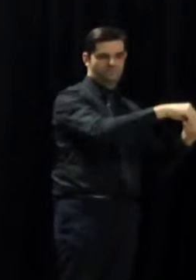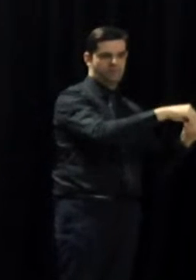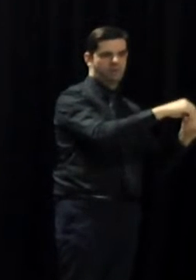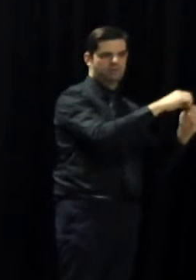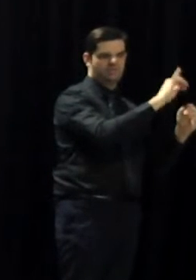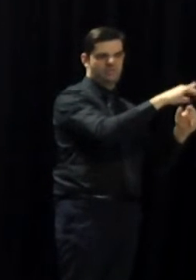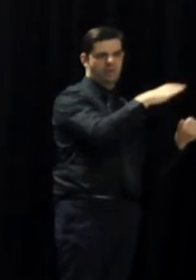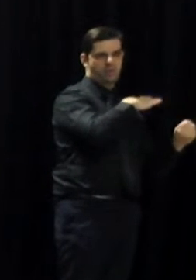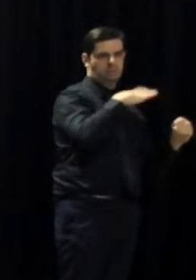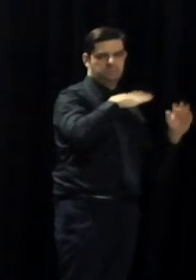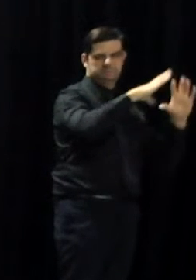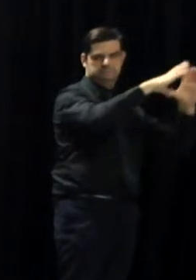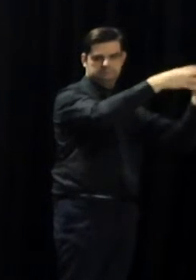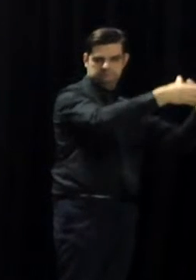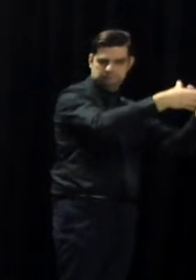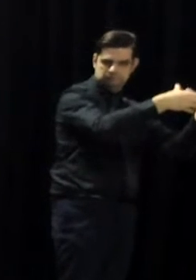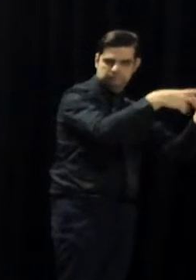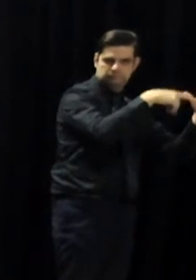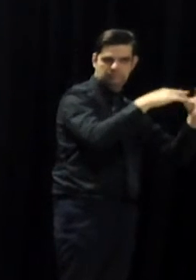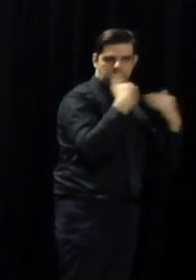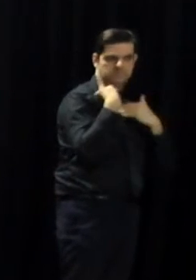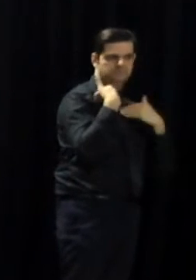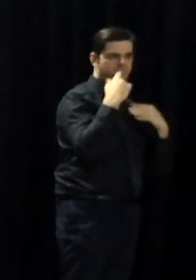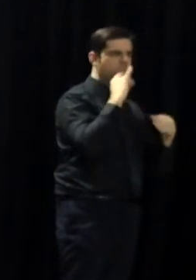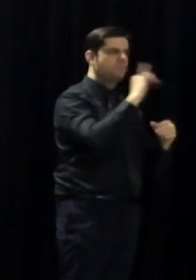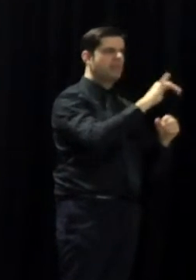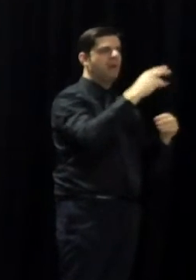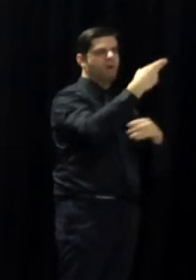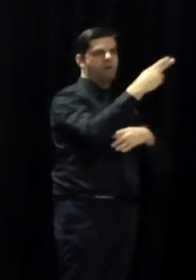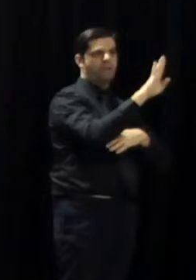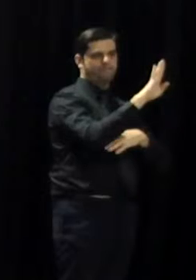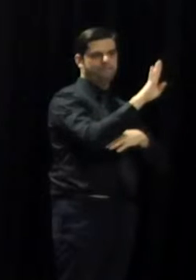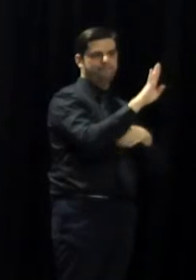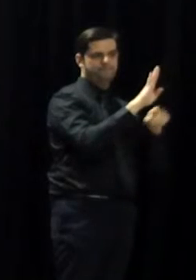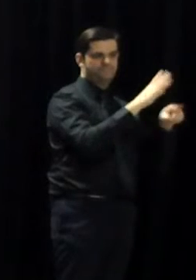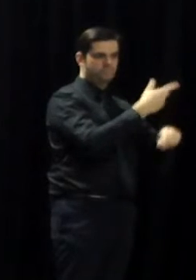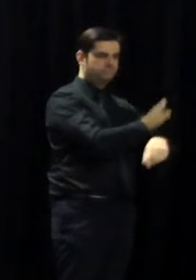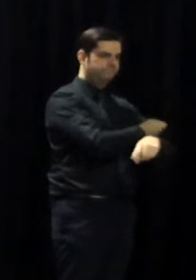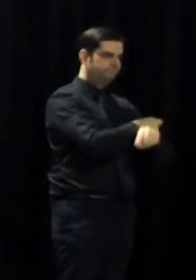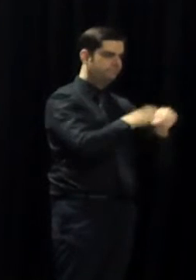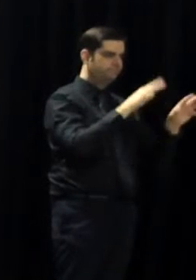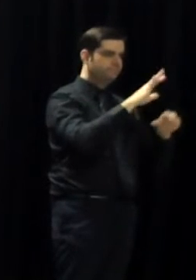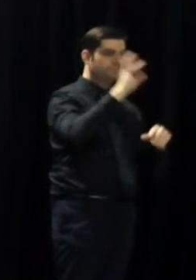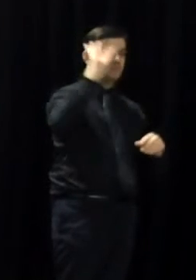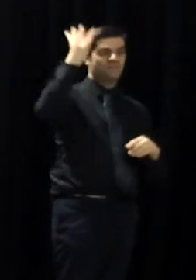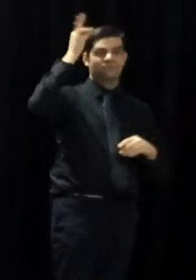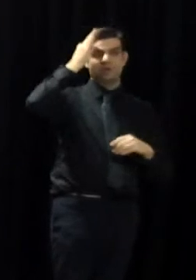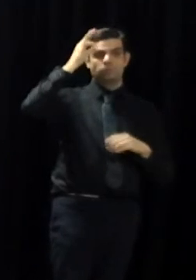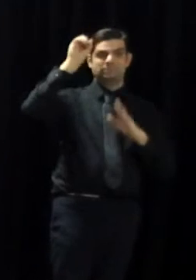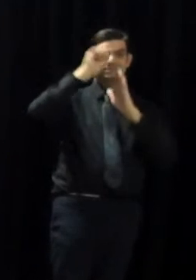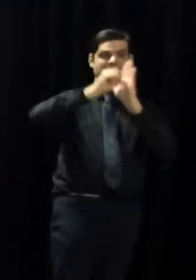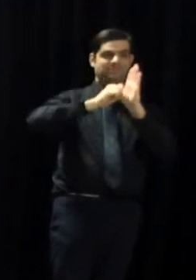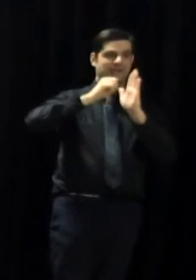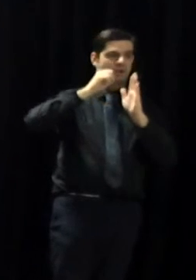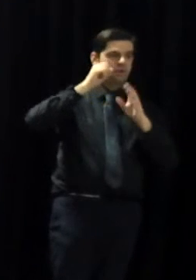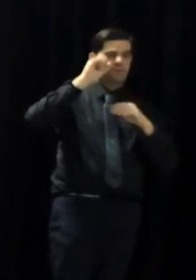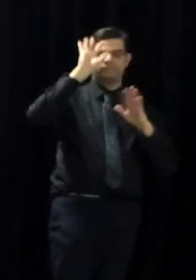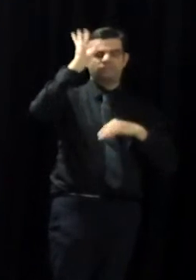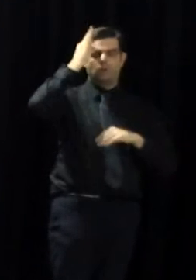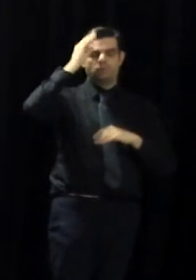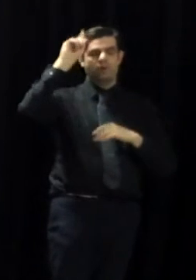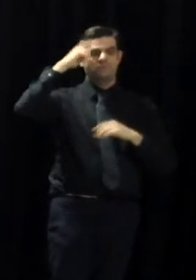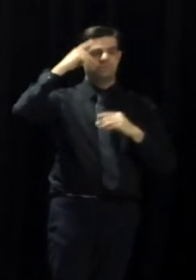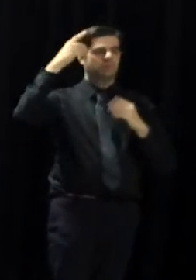reinvent the wheel. Every year the federal government gives money to the state. The state gives it to our health department and says, do a